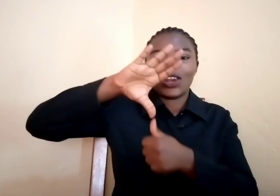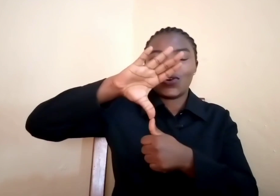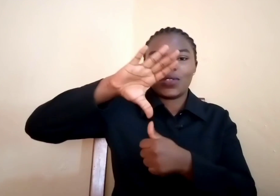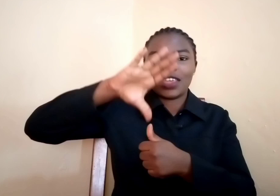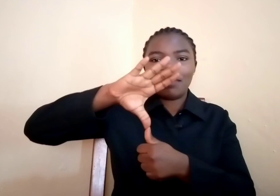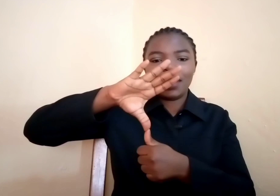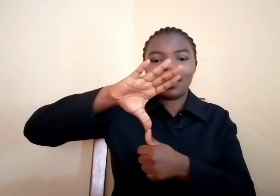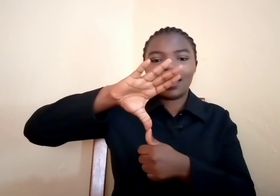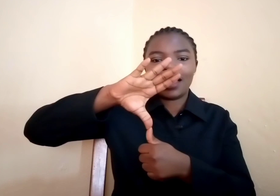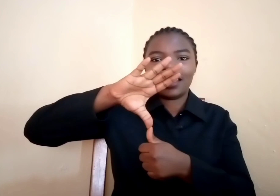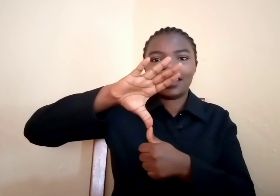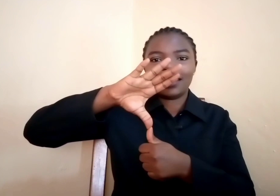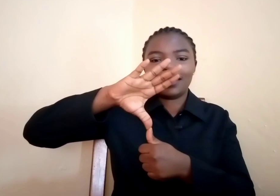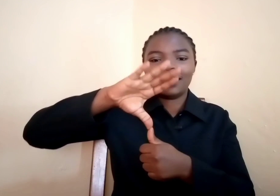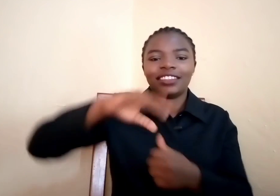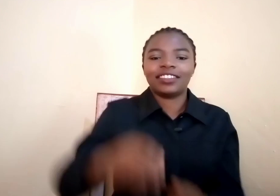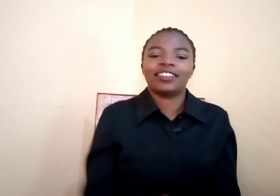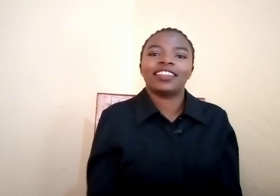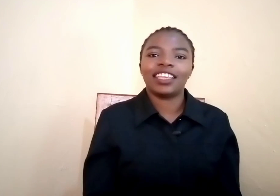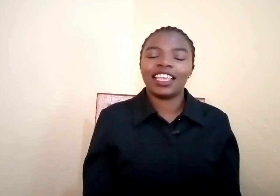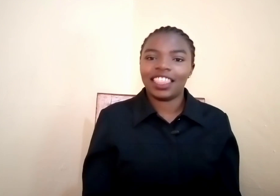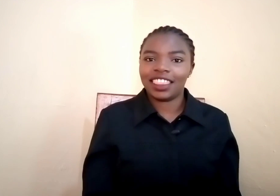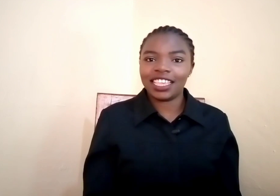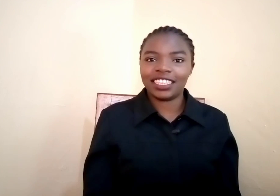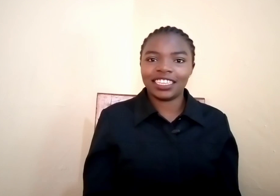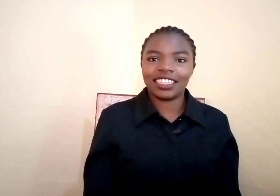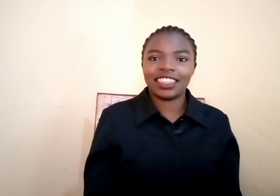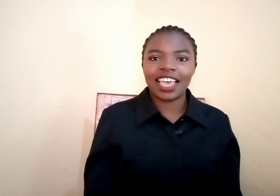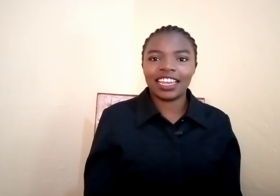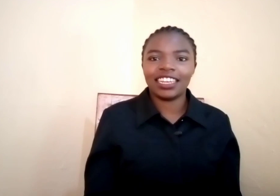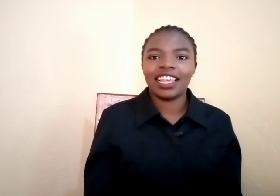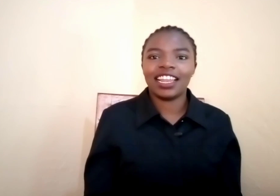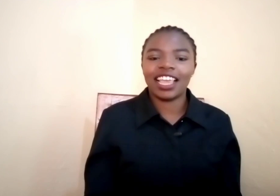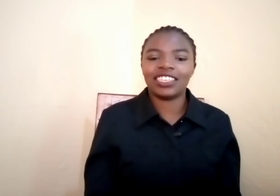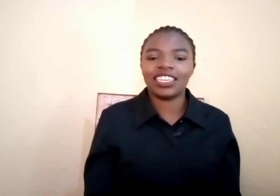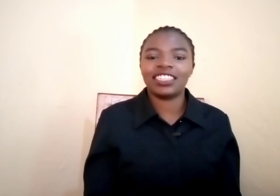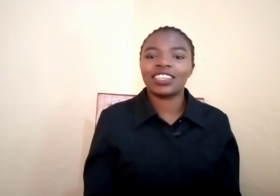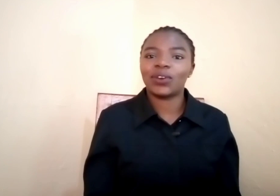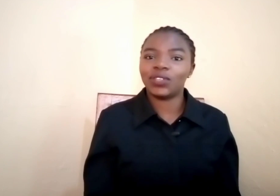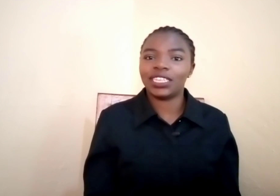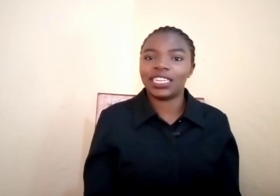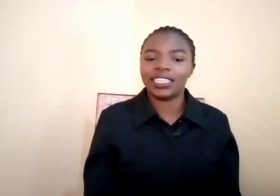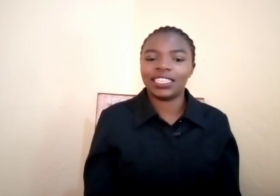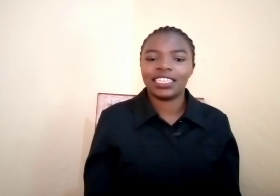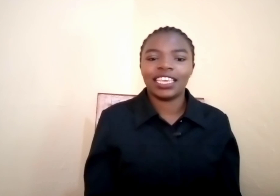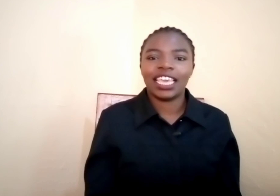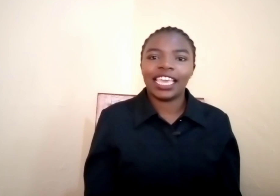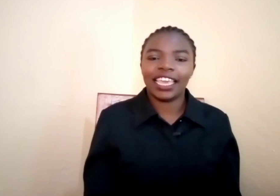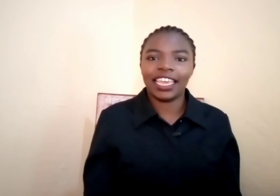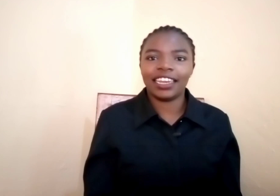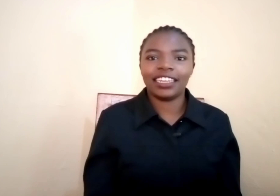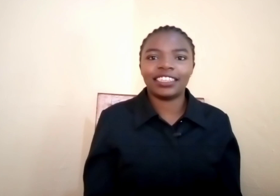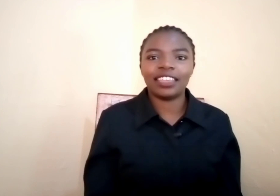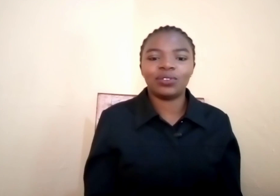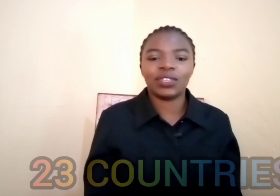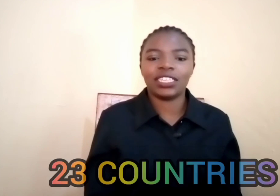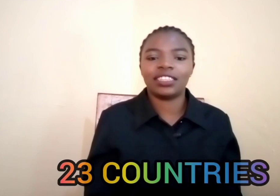North America. This is the third largest continent and it has